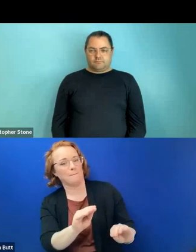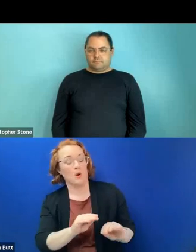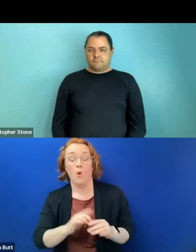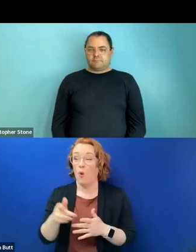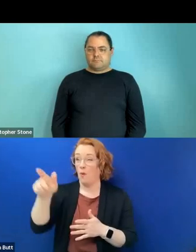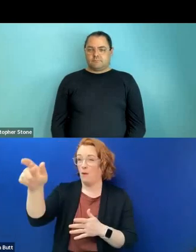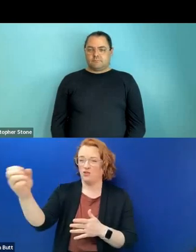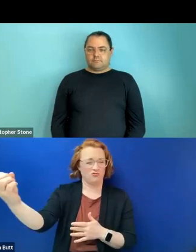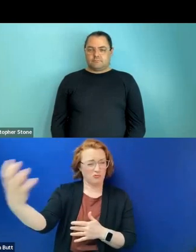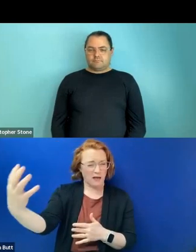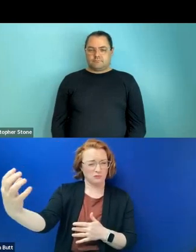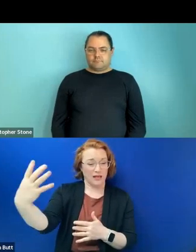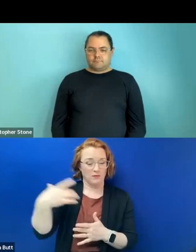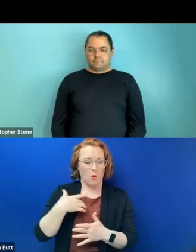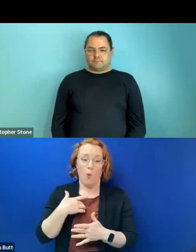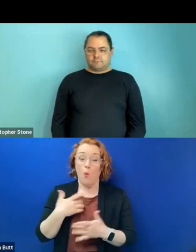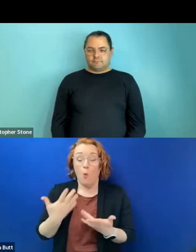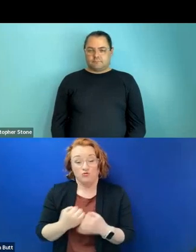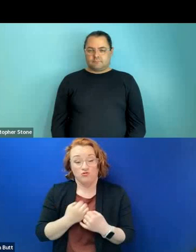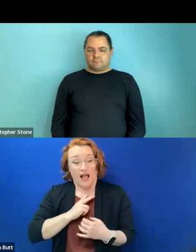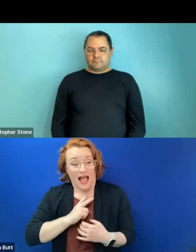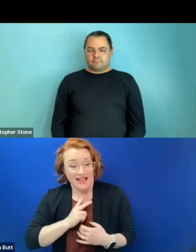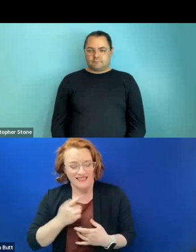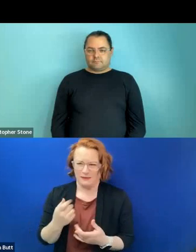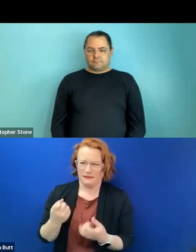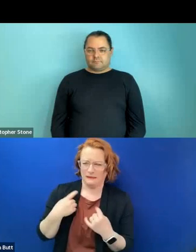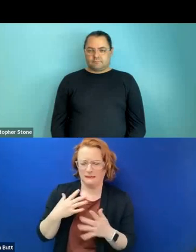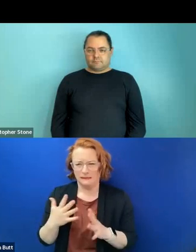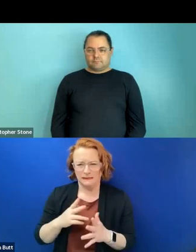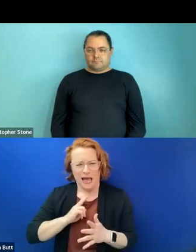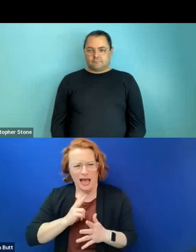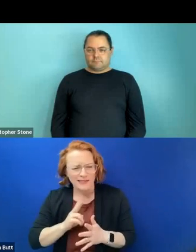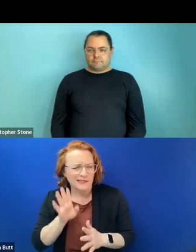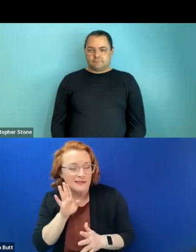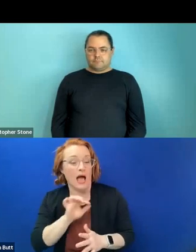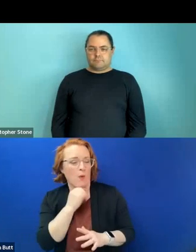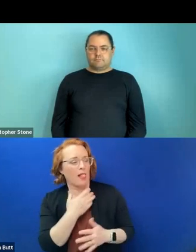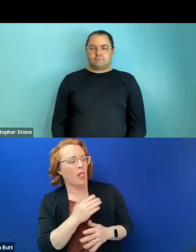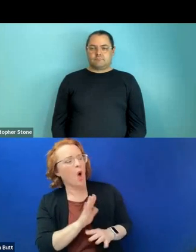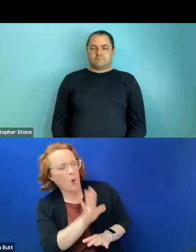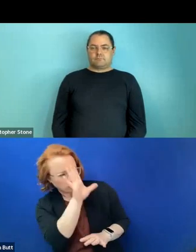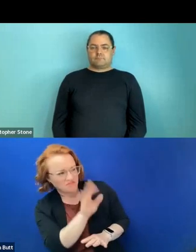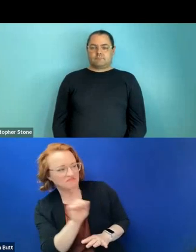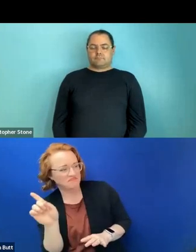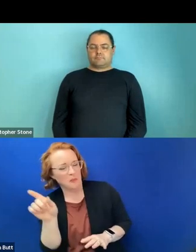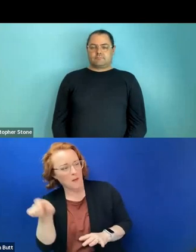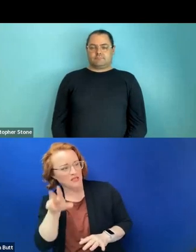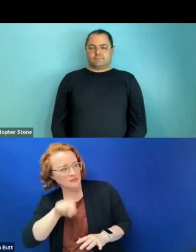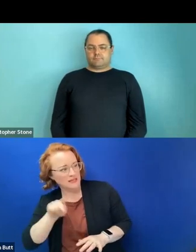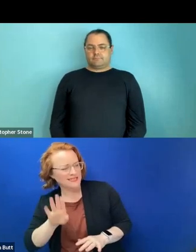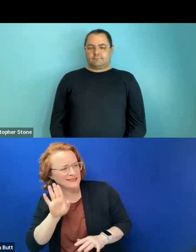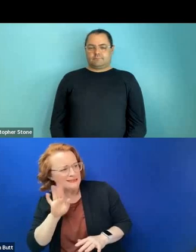is shouting, or if somebody has a very strong accent and I'm struggling to understand, then I will make that clear in my interpretation that it's me